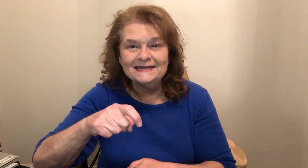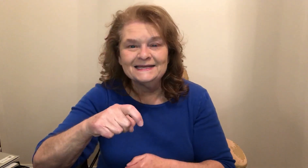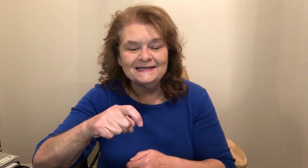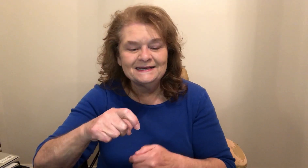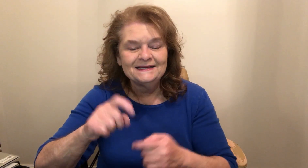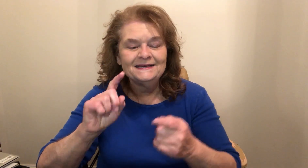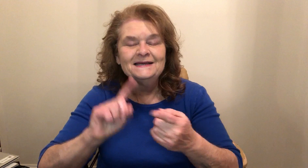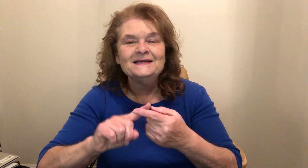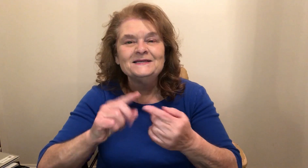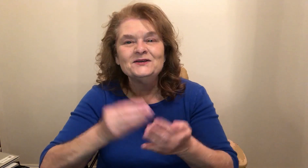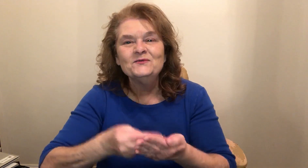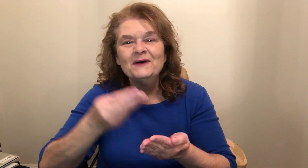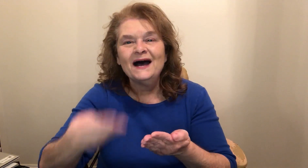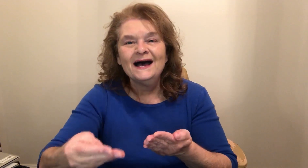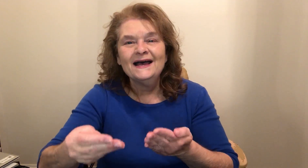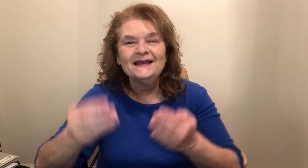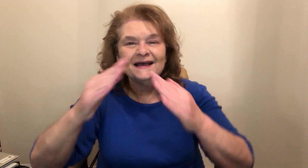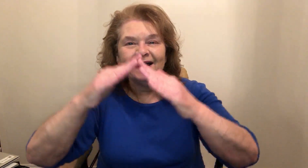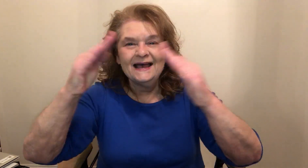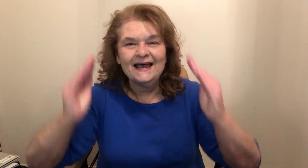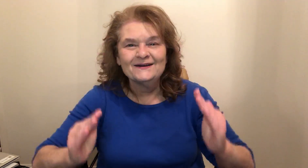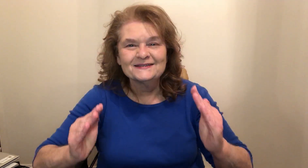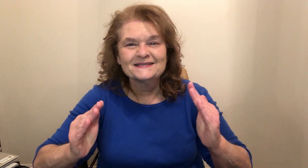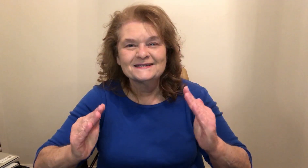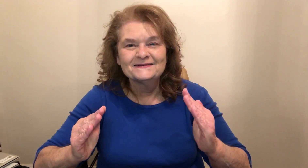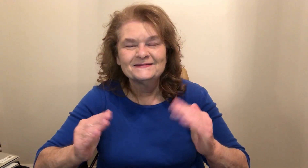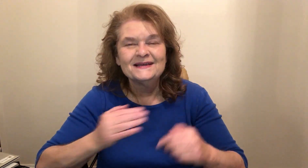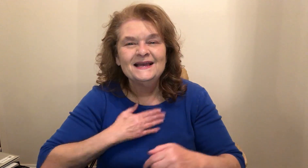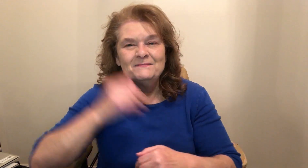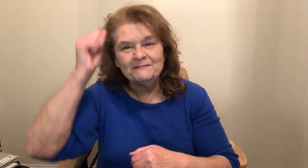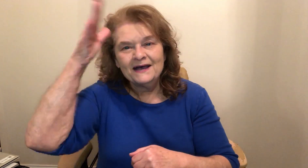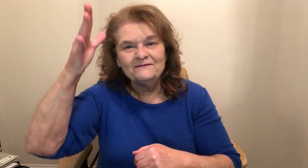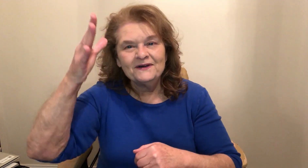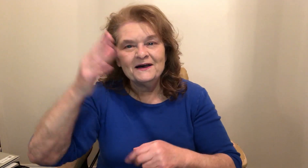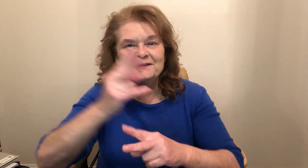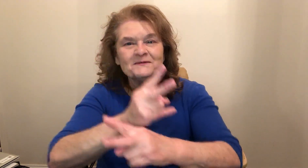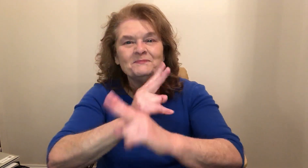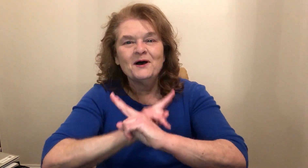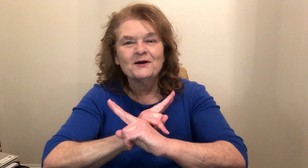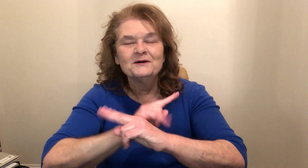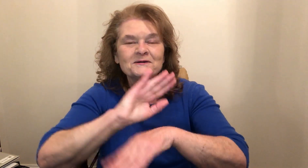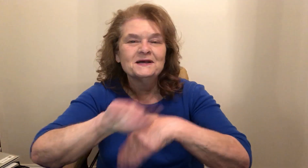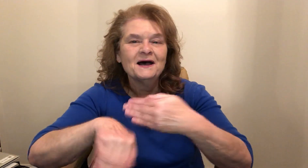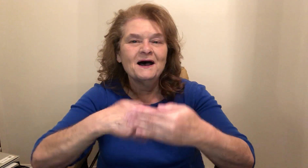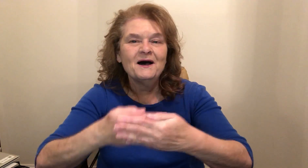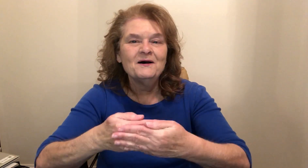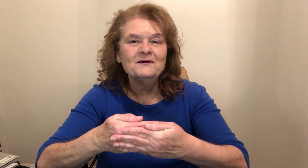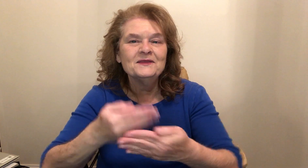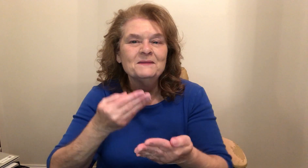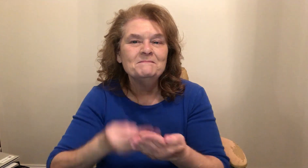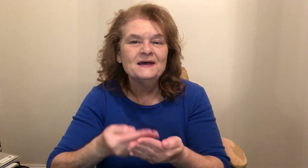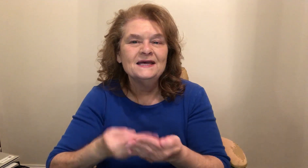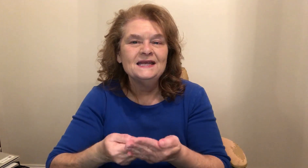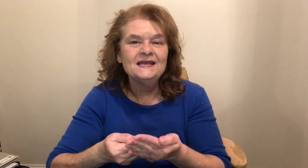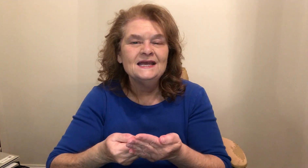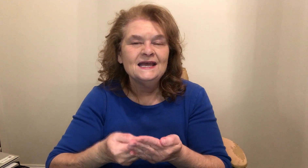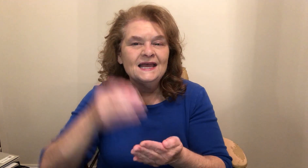needed to buy a house. My father borrowed all the money